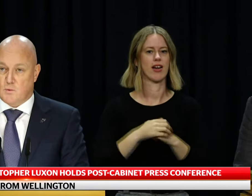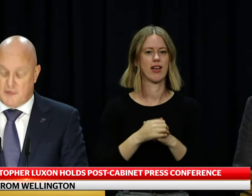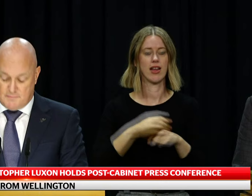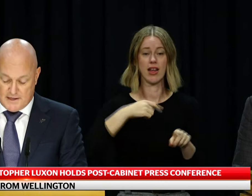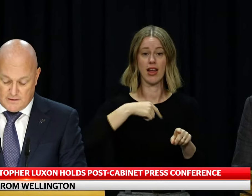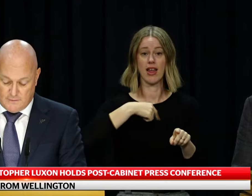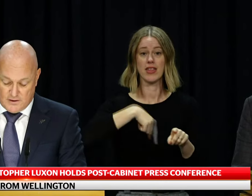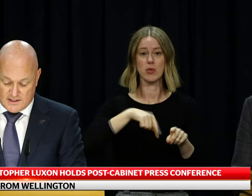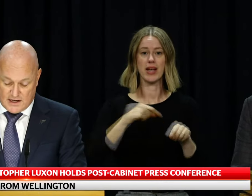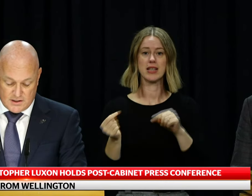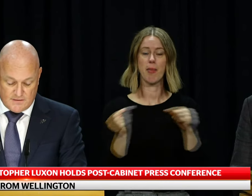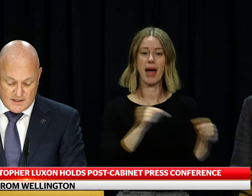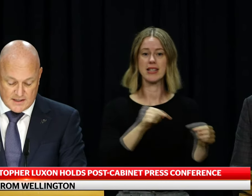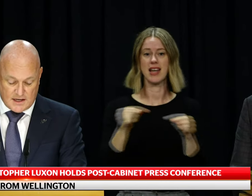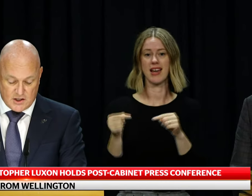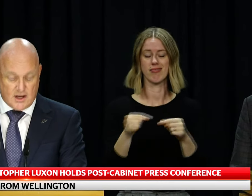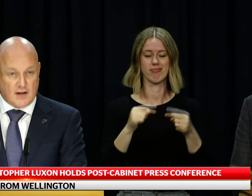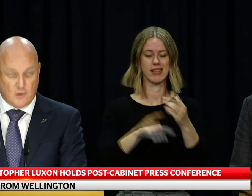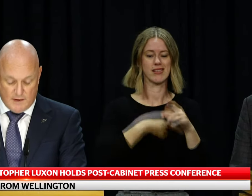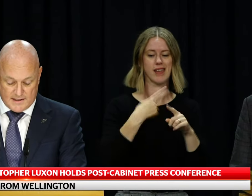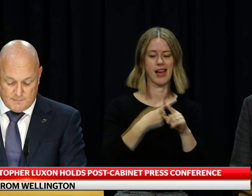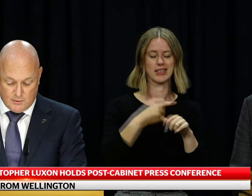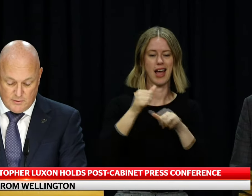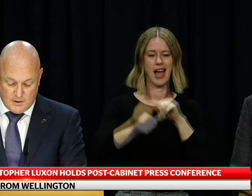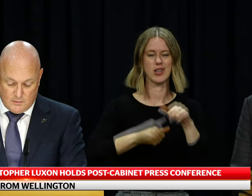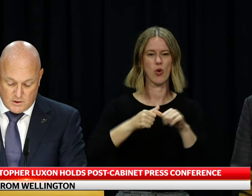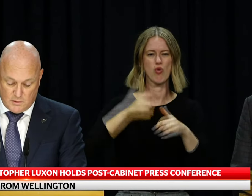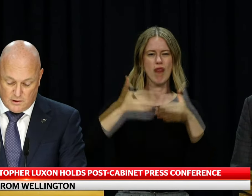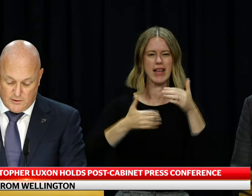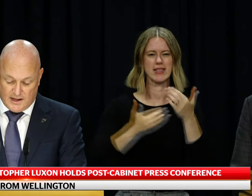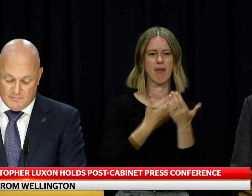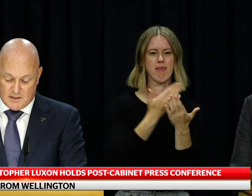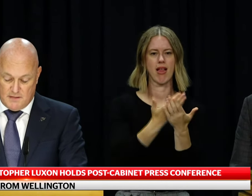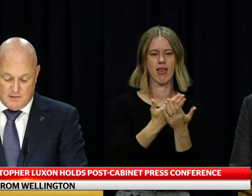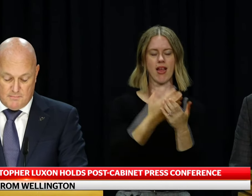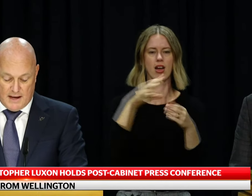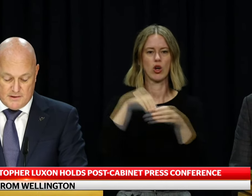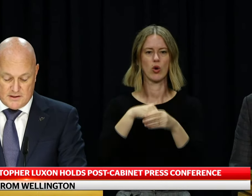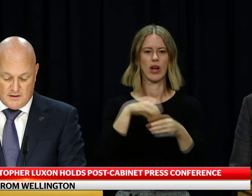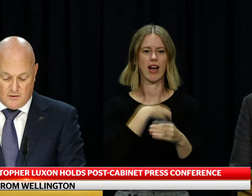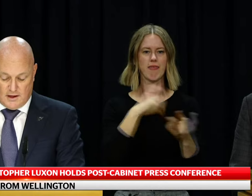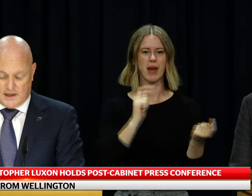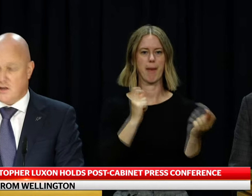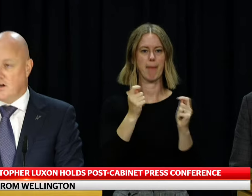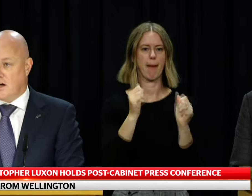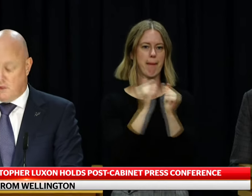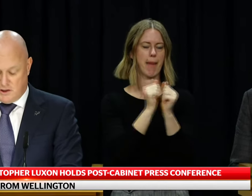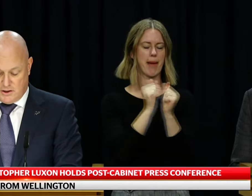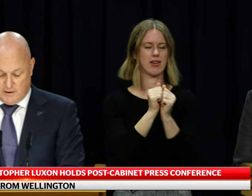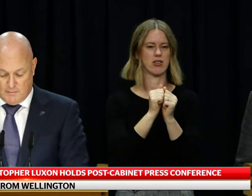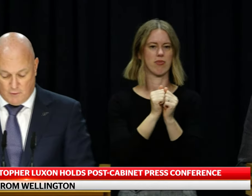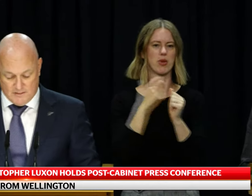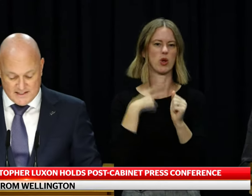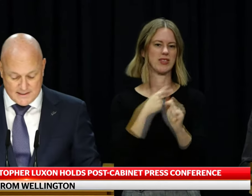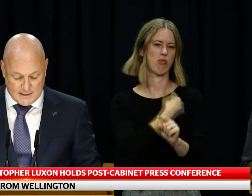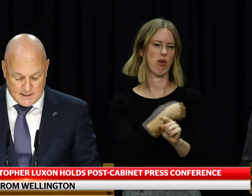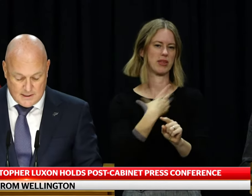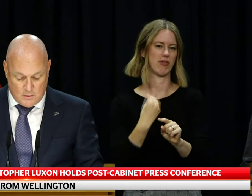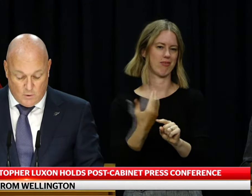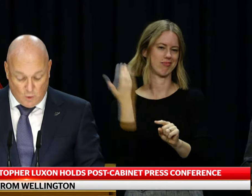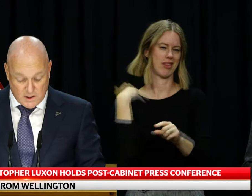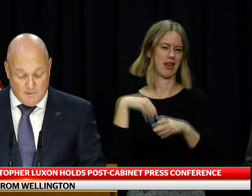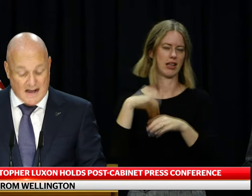in the House, we'll be debating further stages of the taxation annual rates bill, which will include a government amendment paper to deliver on election and coalition agreement